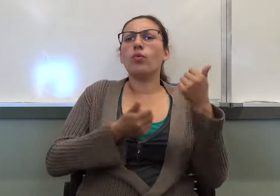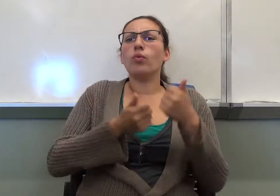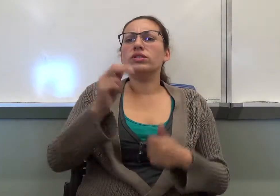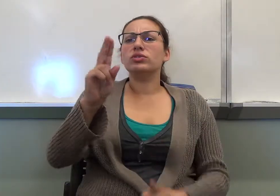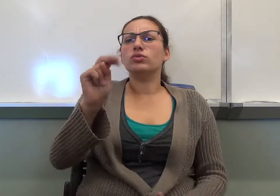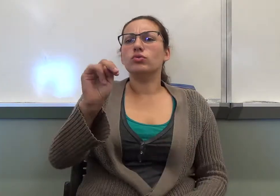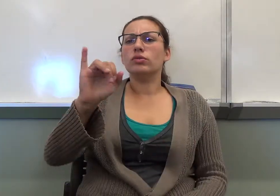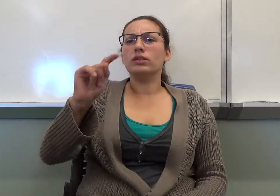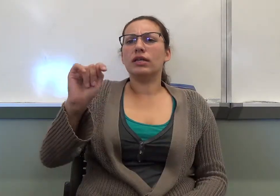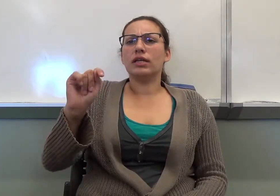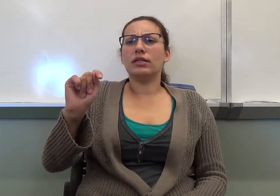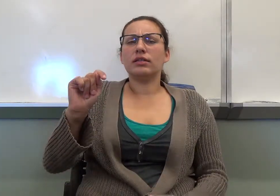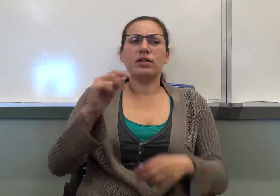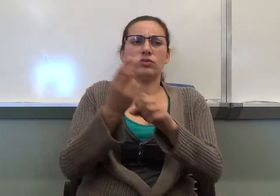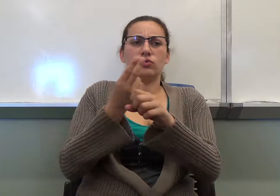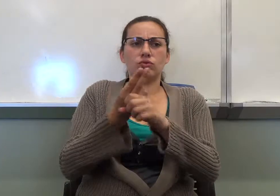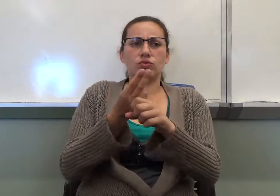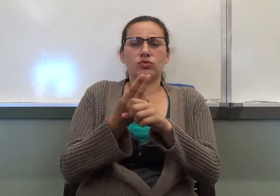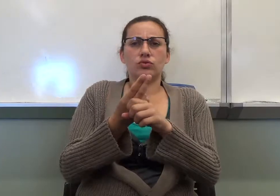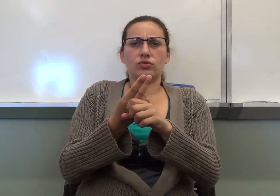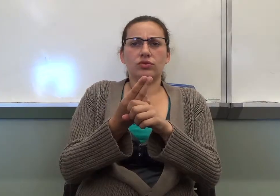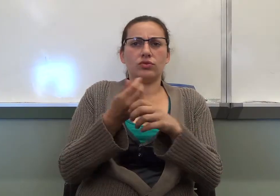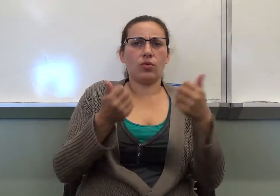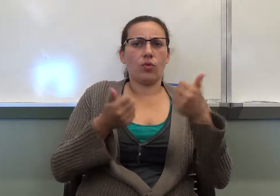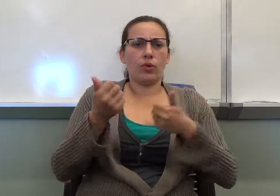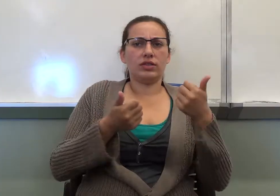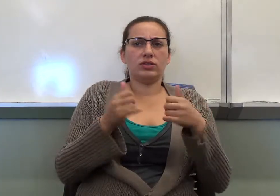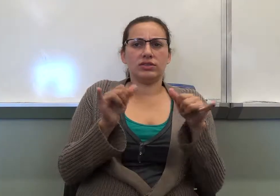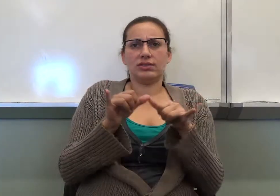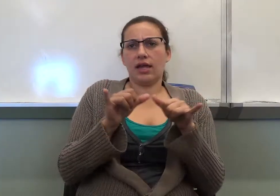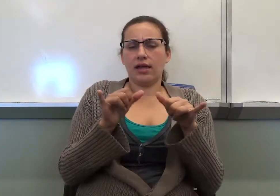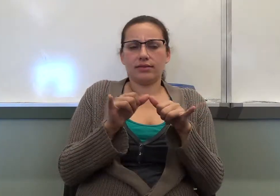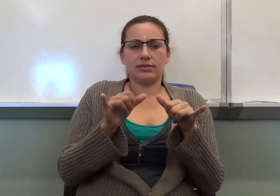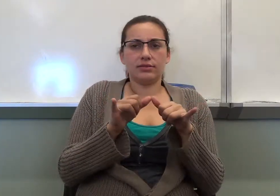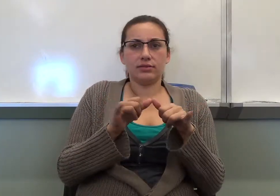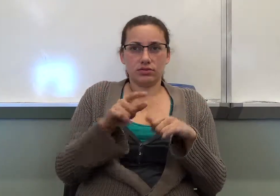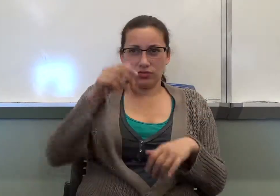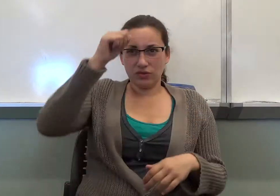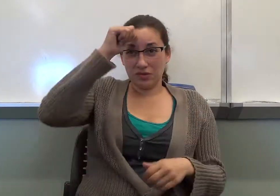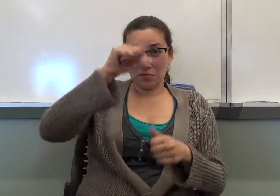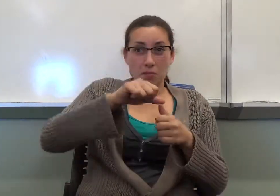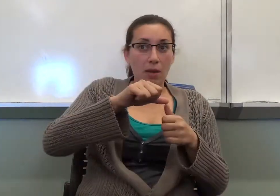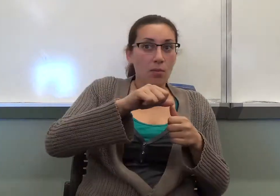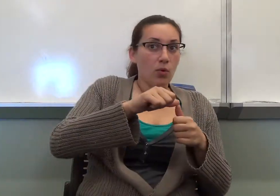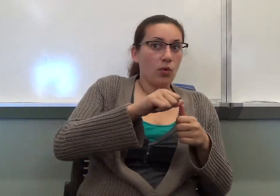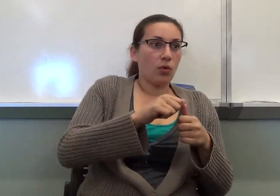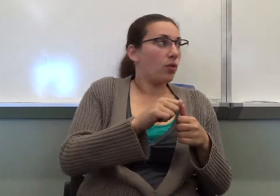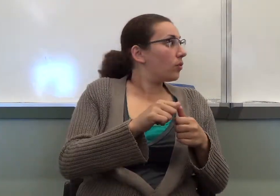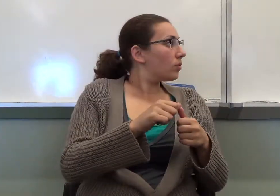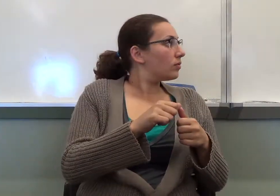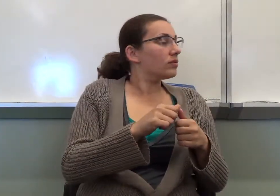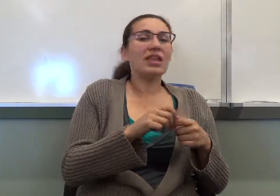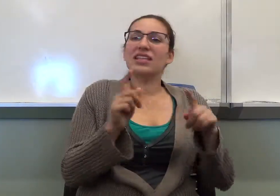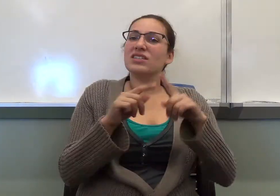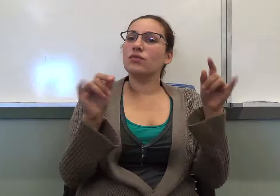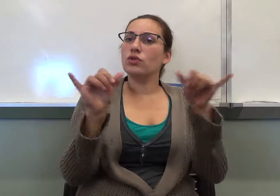but we have to convert between the two. And everyone remembers their prefix bar, right? Something about donuts?